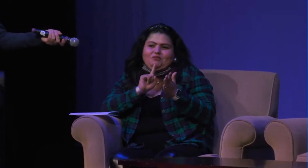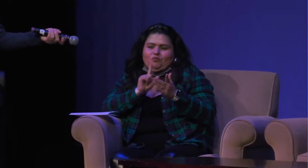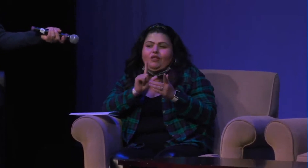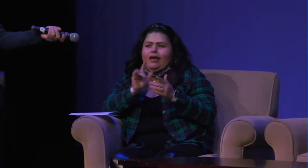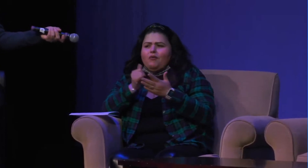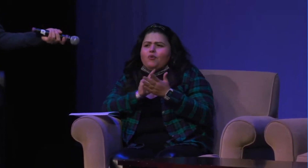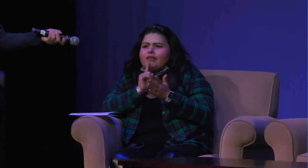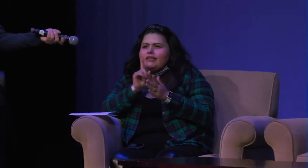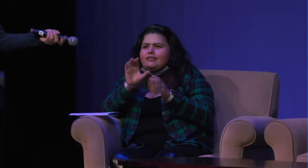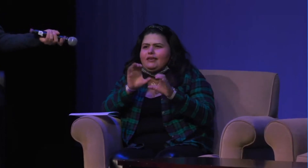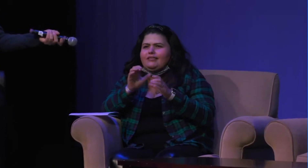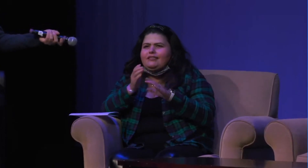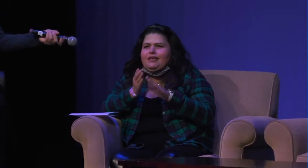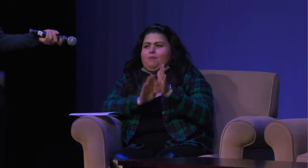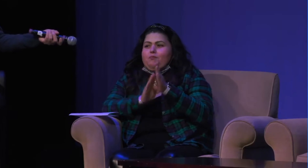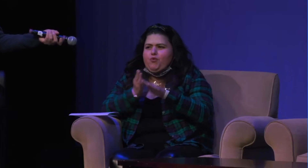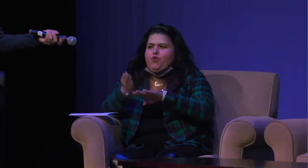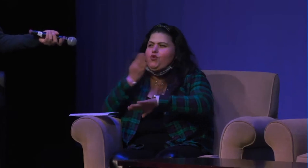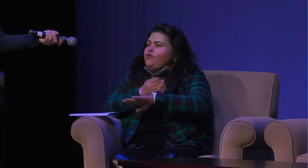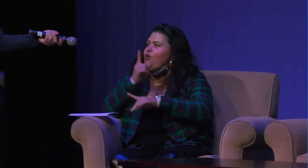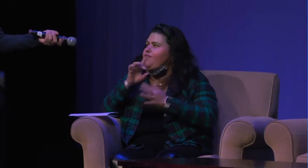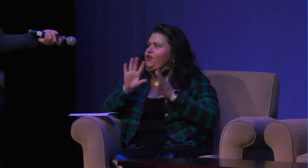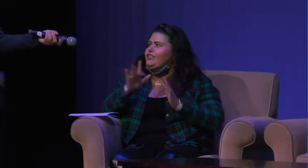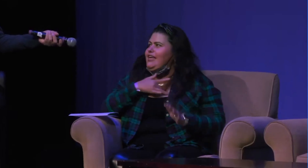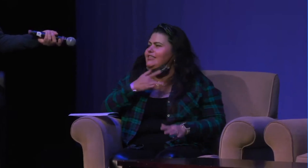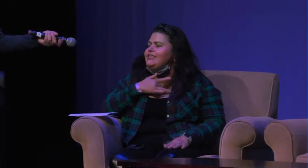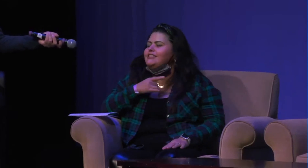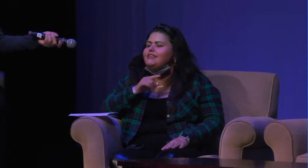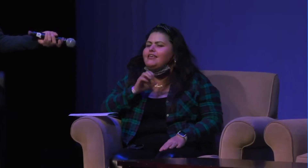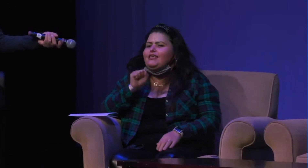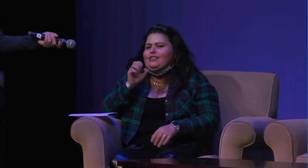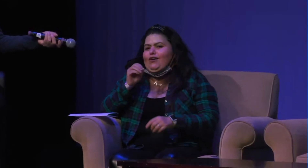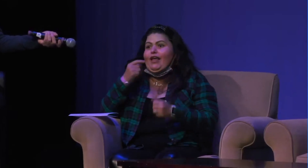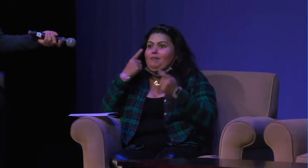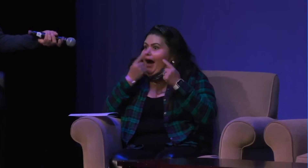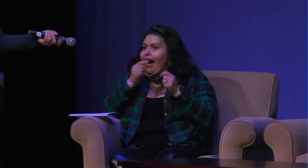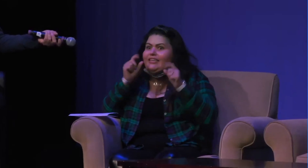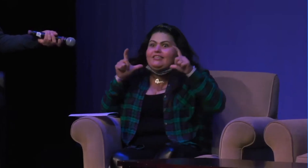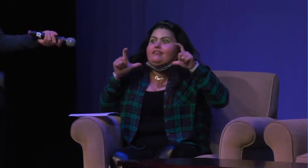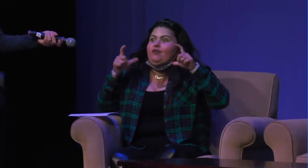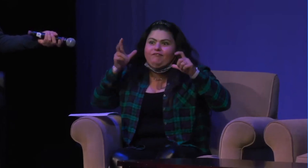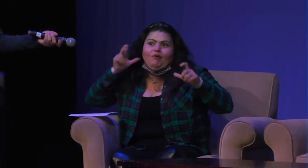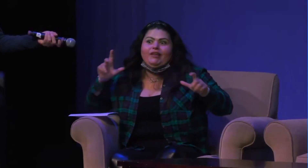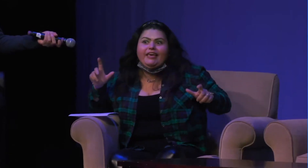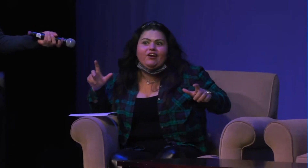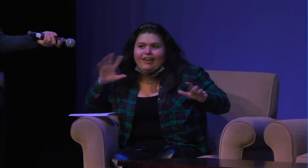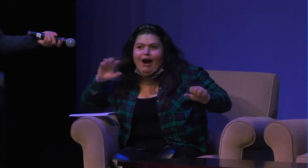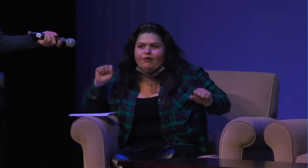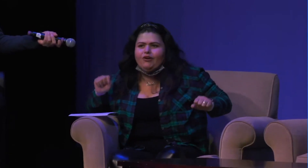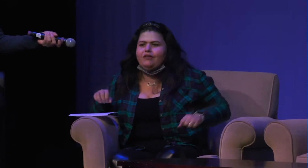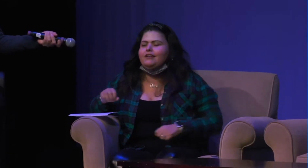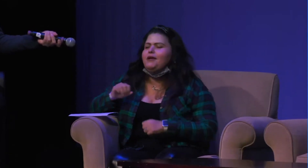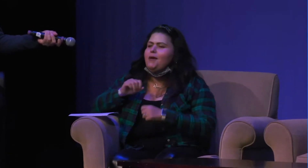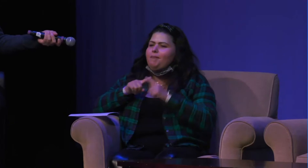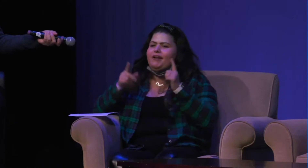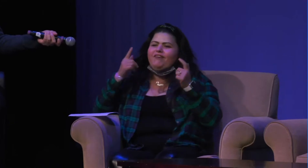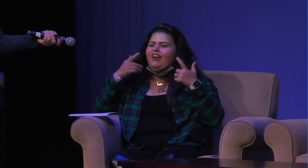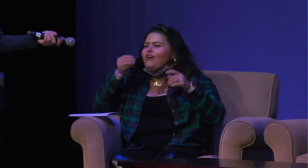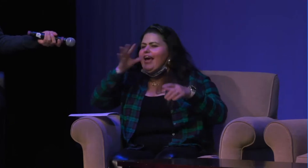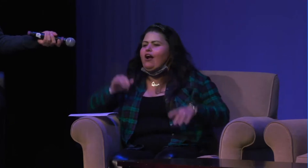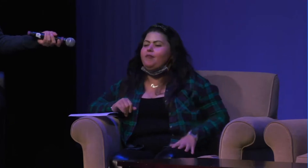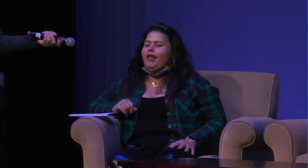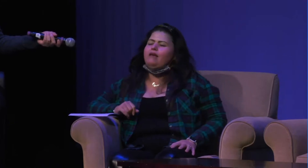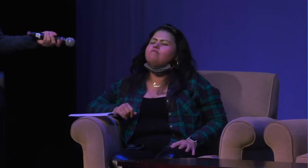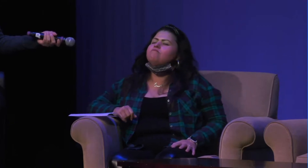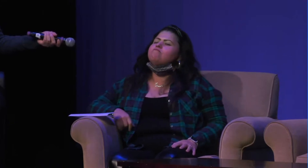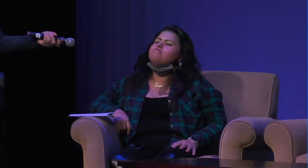what it really does improve one of your senses. So like my eyes, if I want to hear louder, but if I